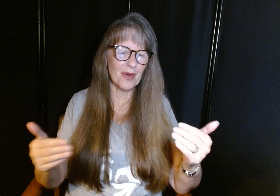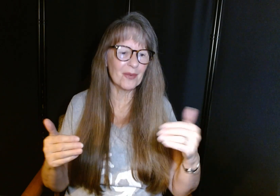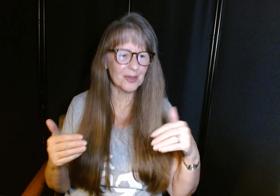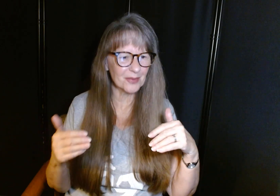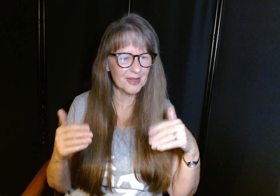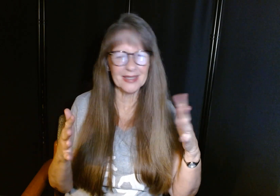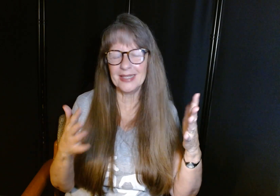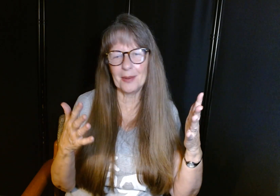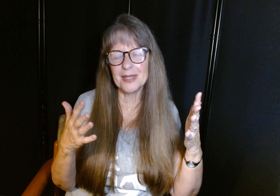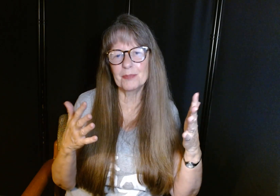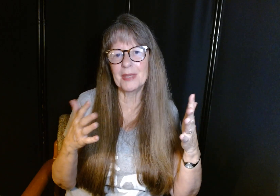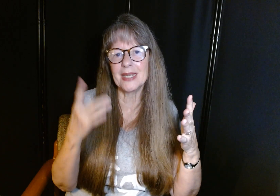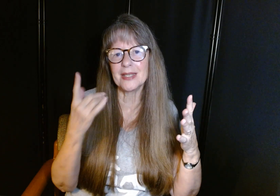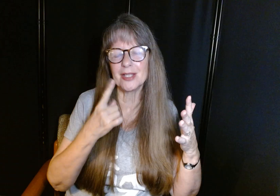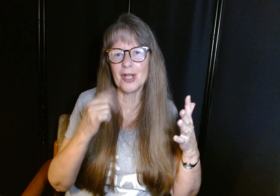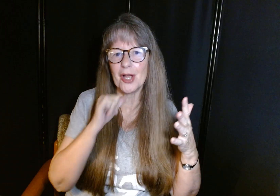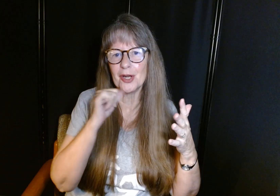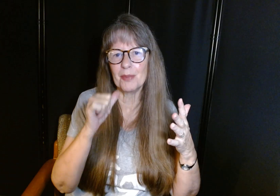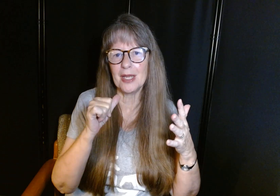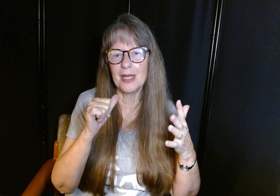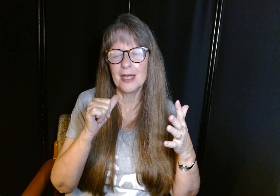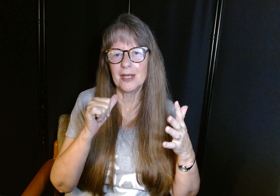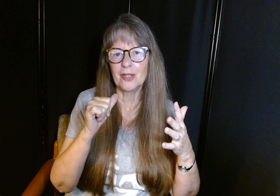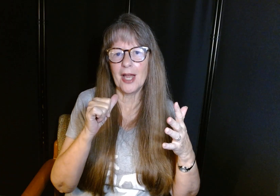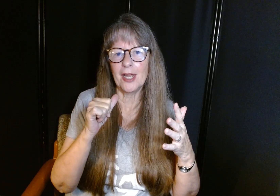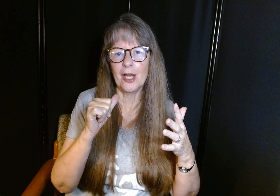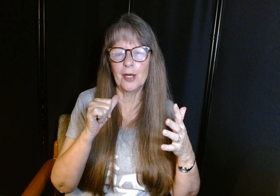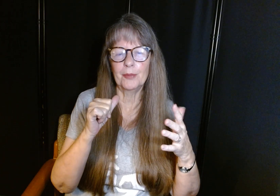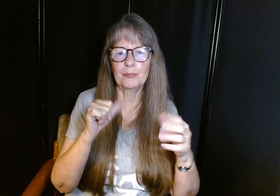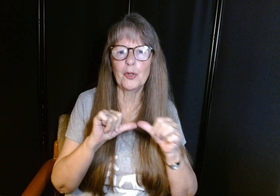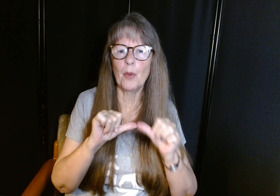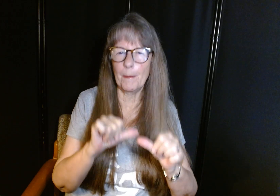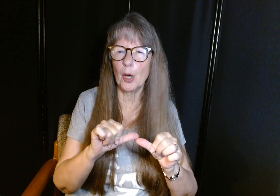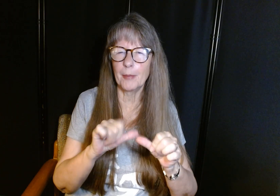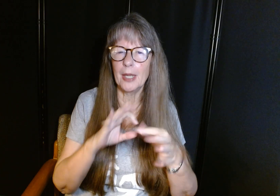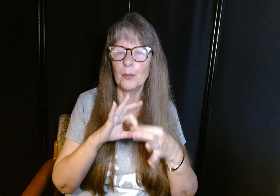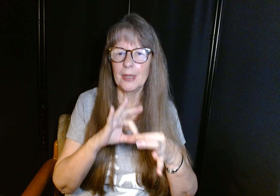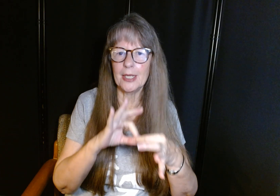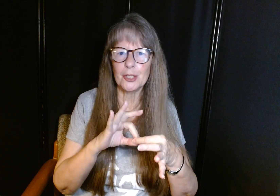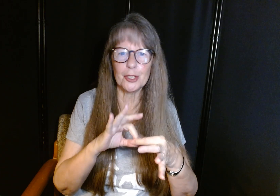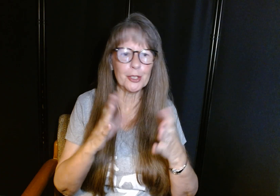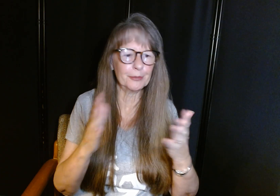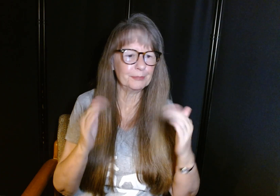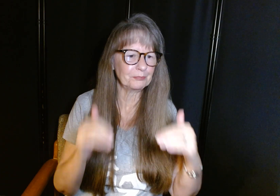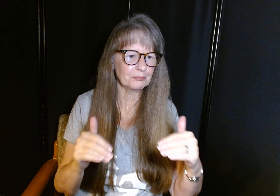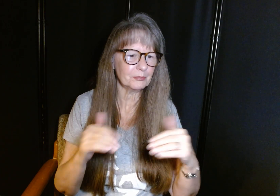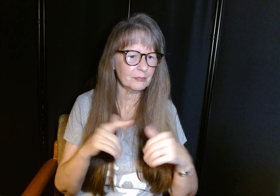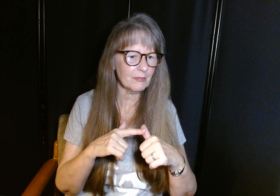forward with it. Because it's not going to be like, a permanent relationship.